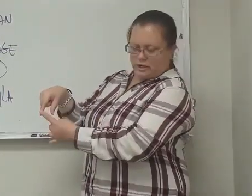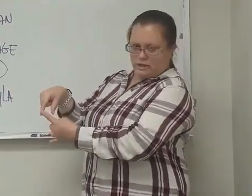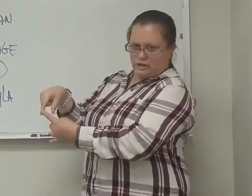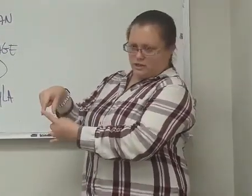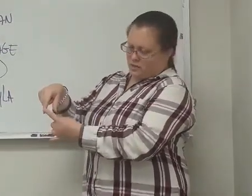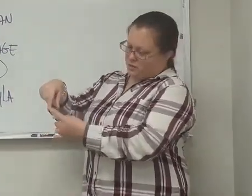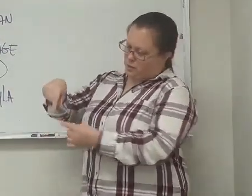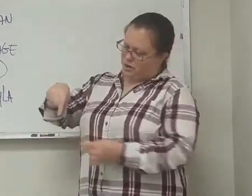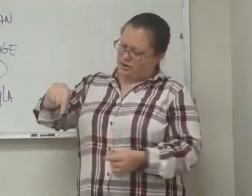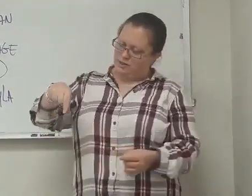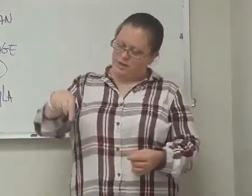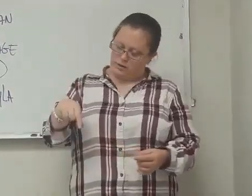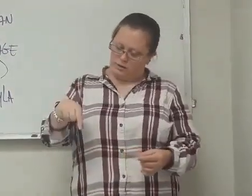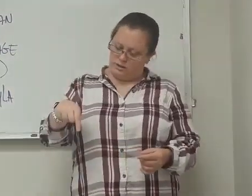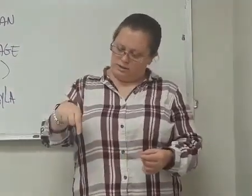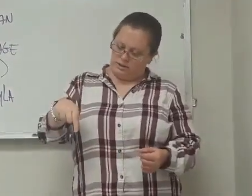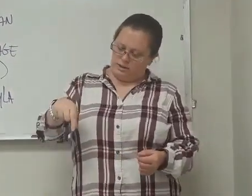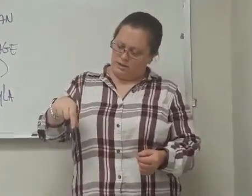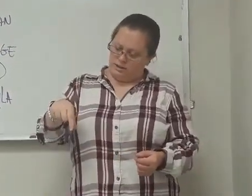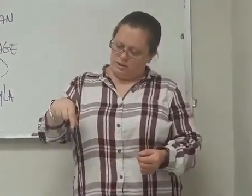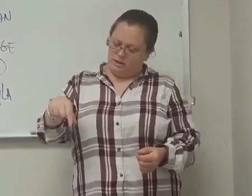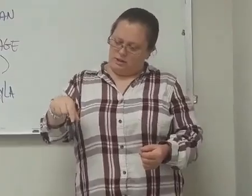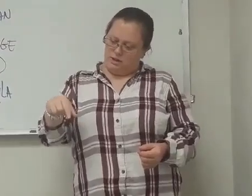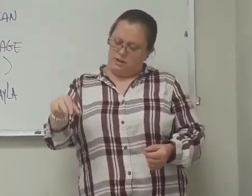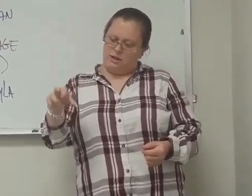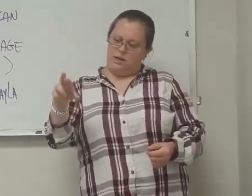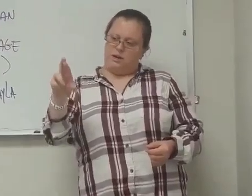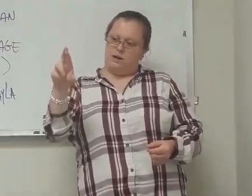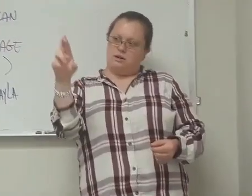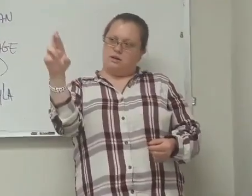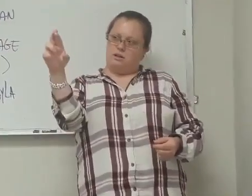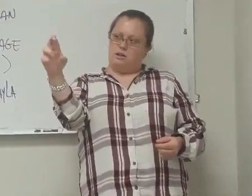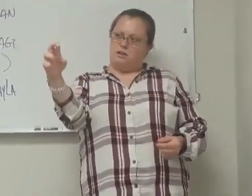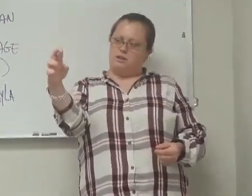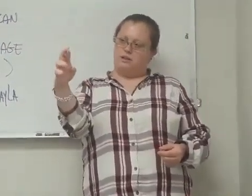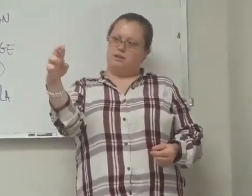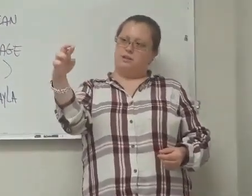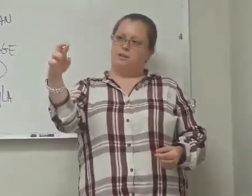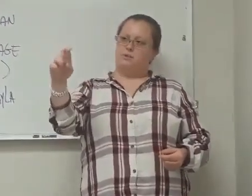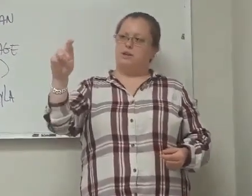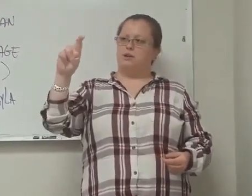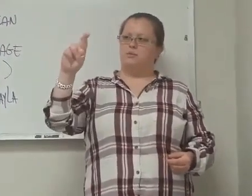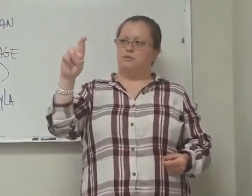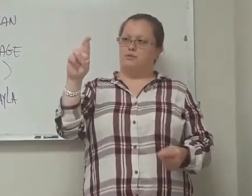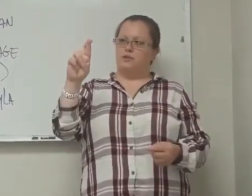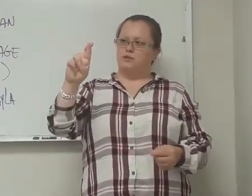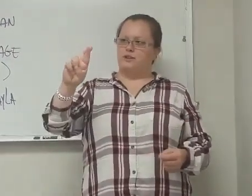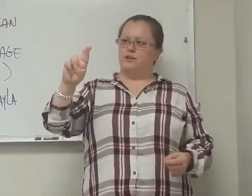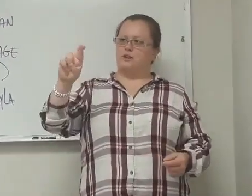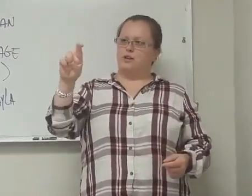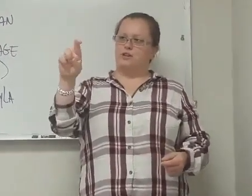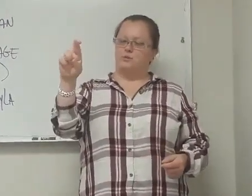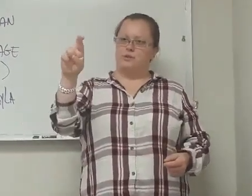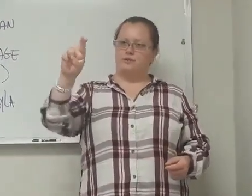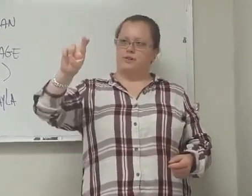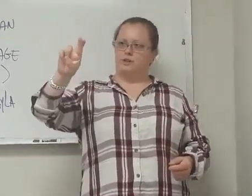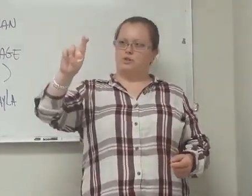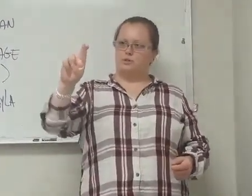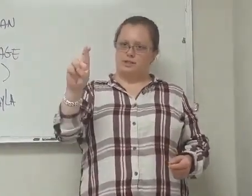pointer pointing down. And then R is going to be your first finger and your middle finger